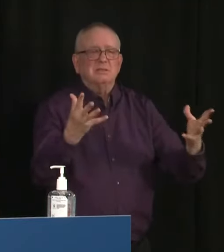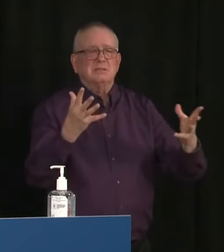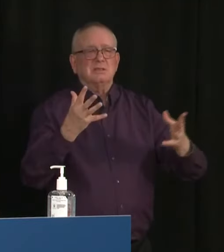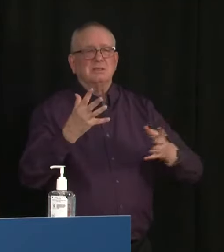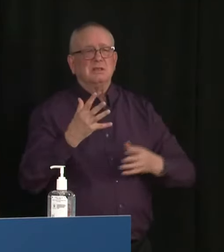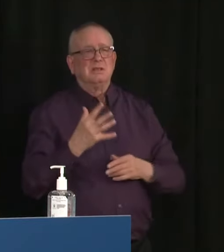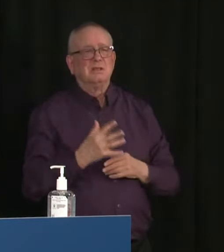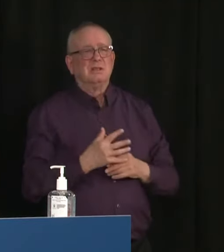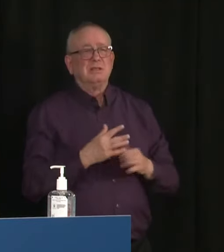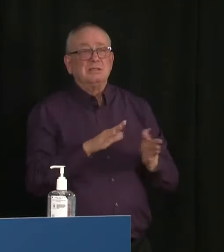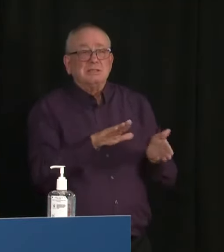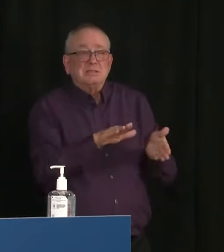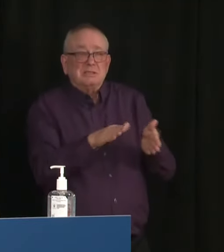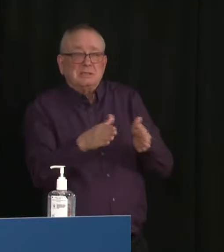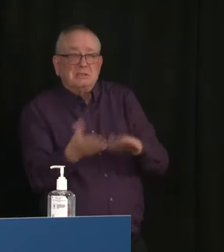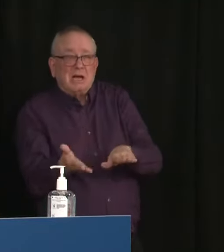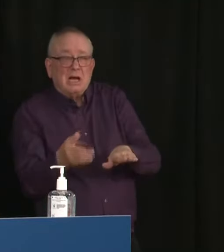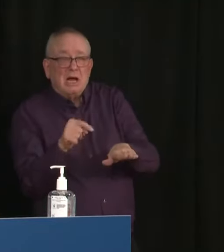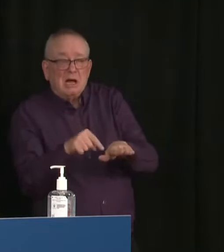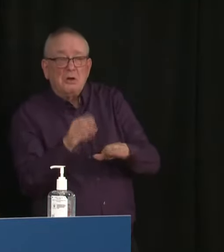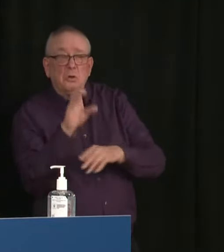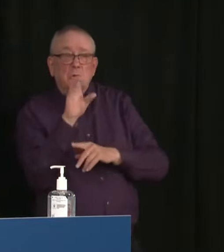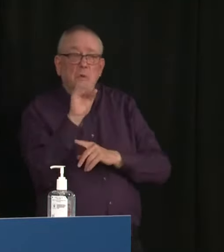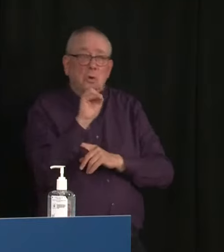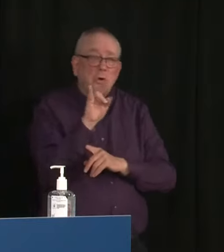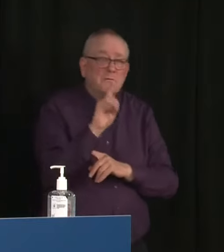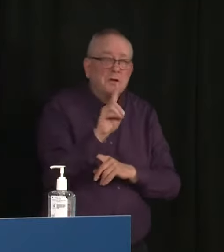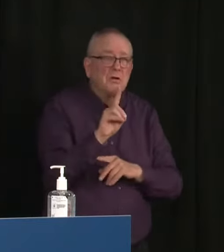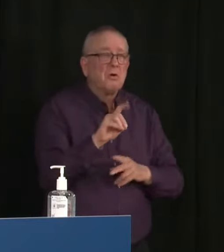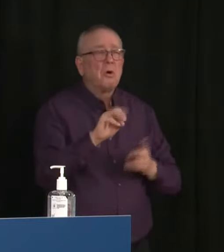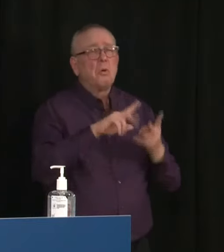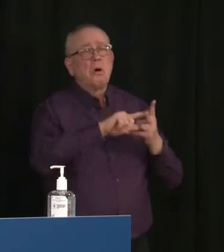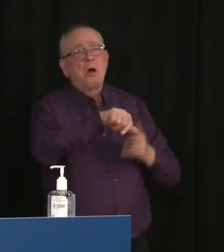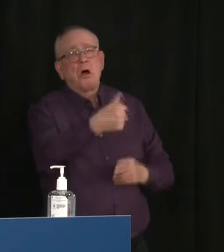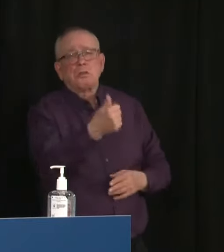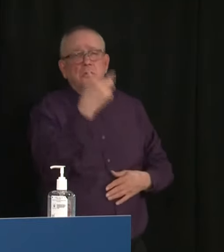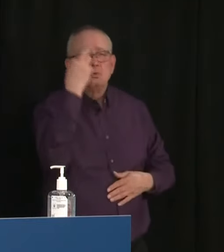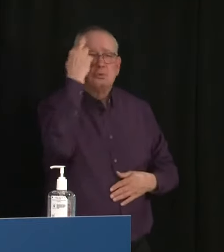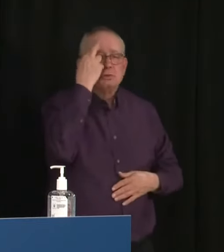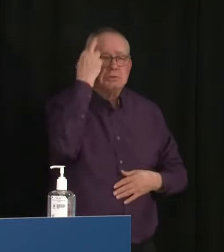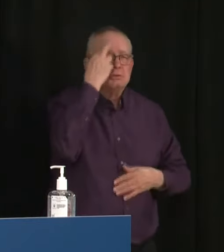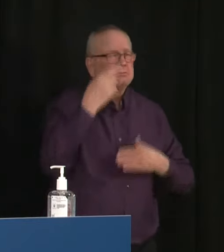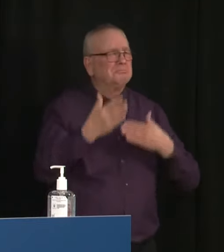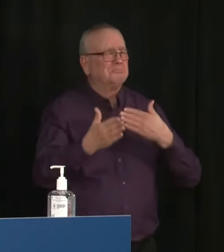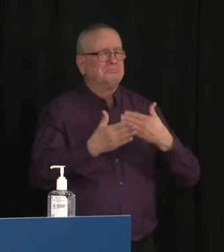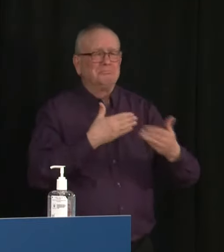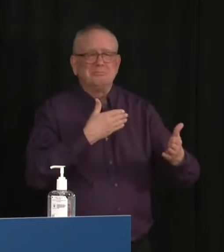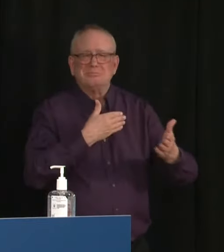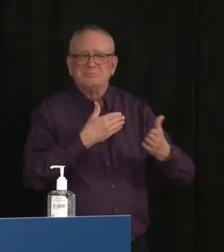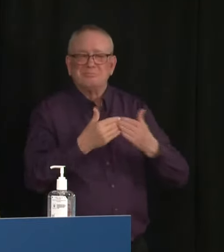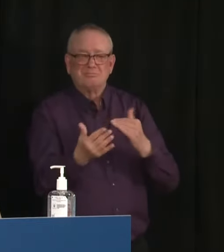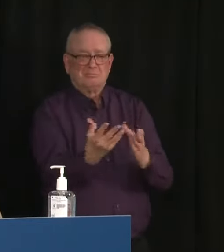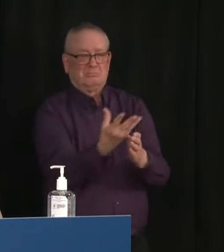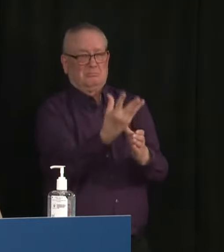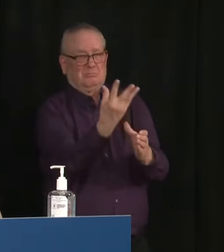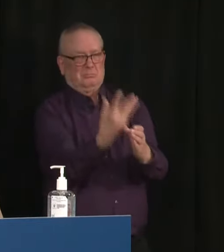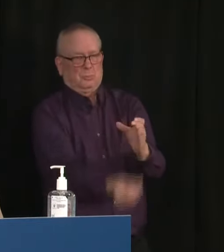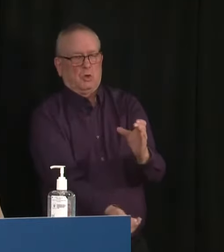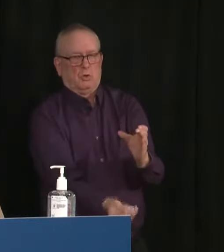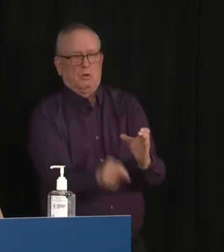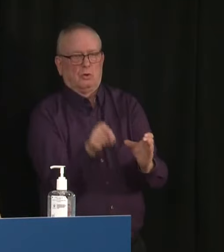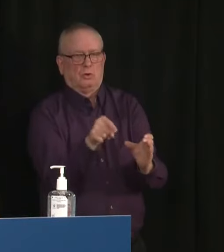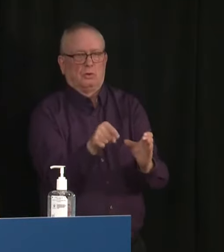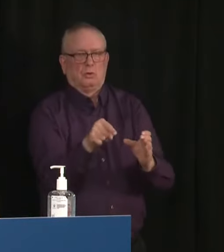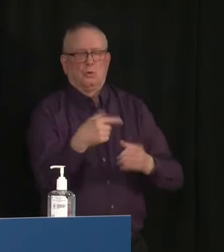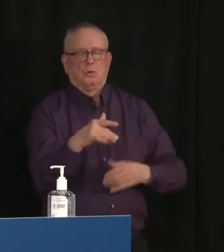other cause, represents the loss of a person who leaves a hole in the lives of those who mourn them. The adjustment